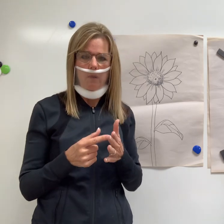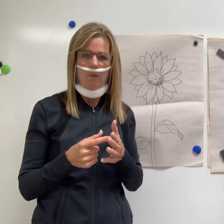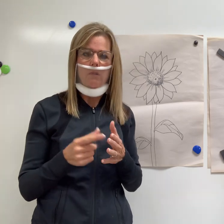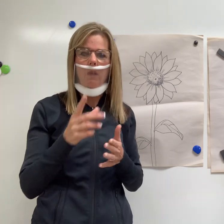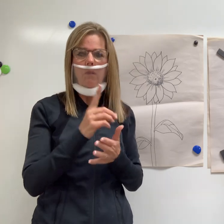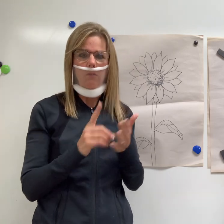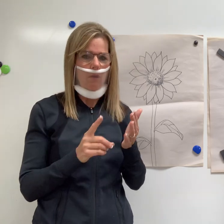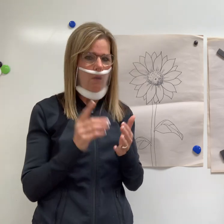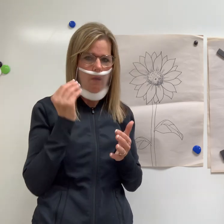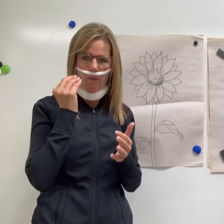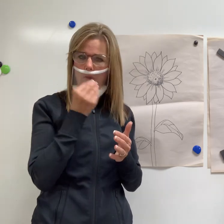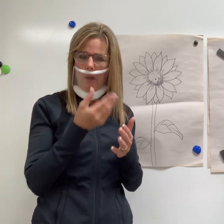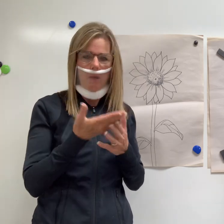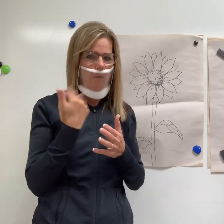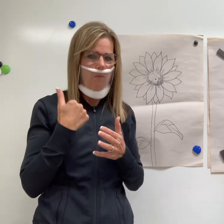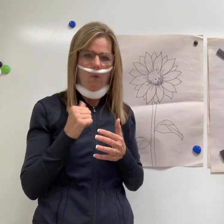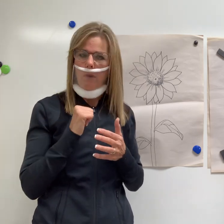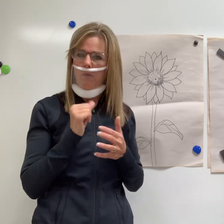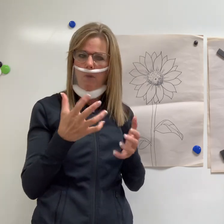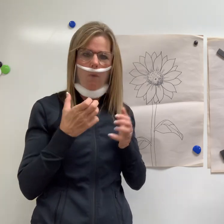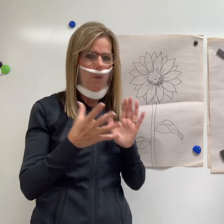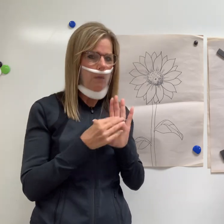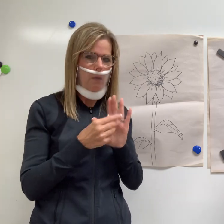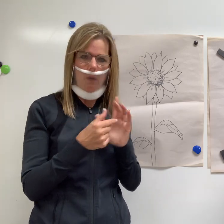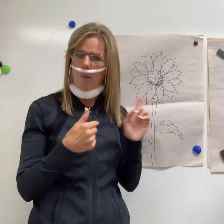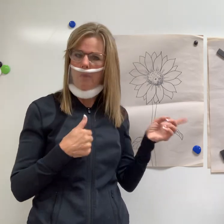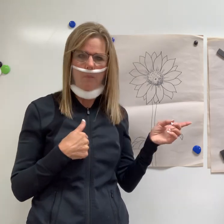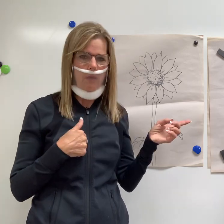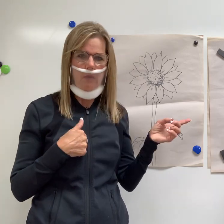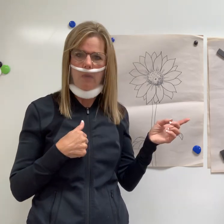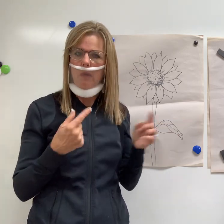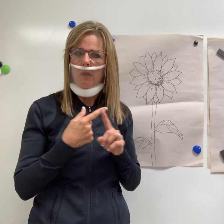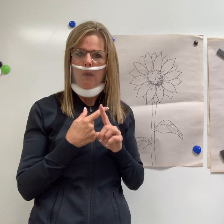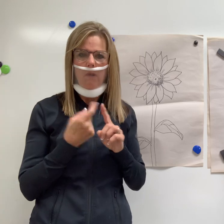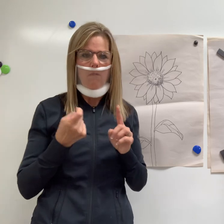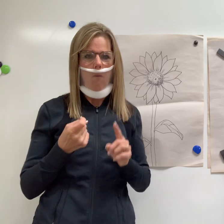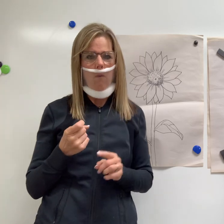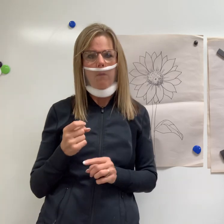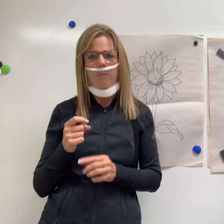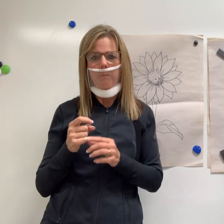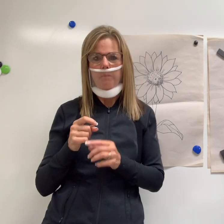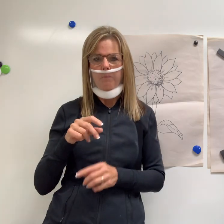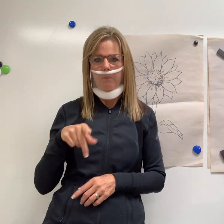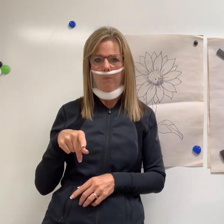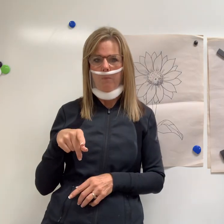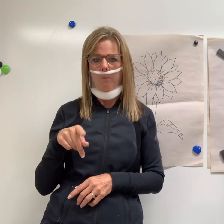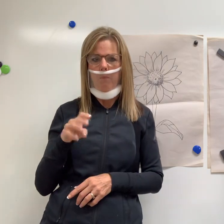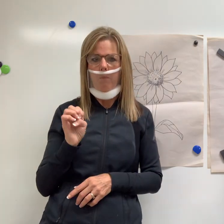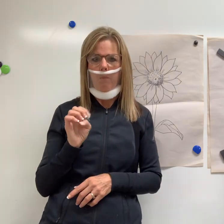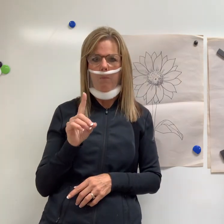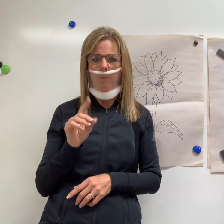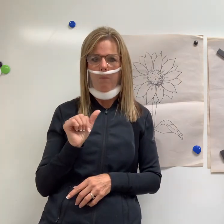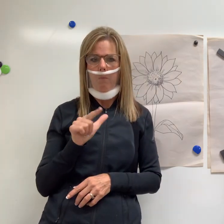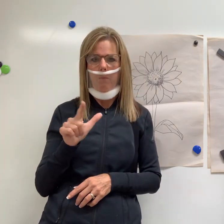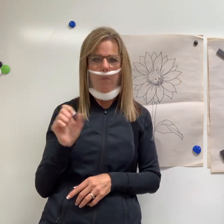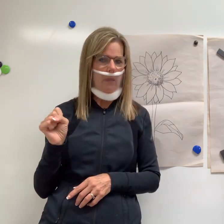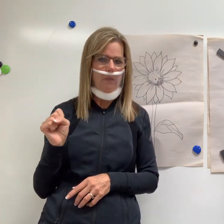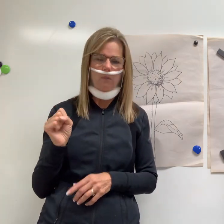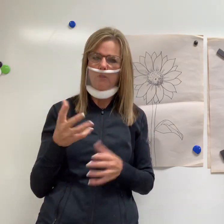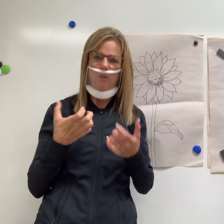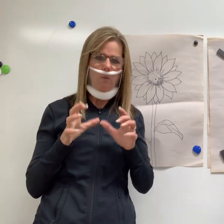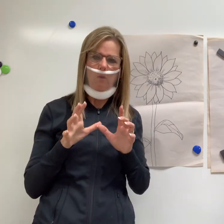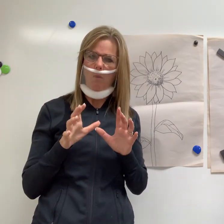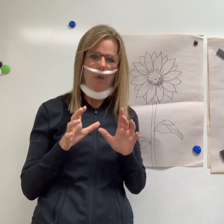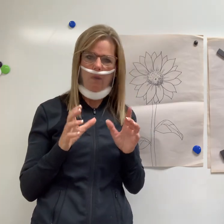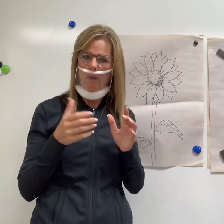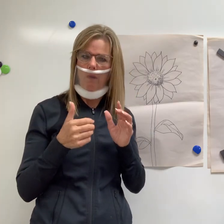million times. If you do not want to follow me for the petals, you can do your own petals, that's fine. If you are kind of getting back in the swing of things and you want to